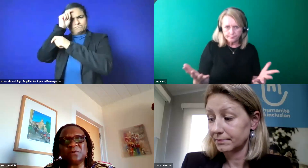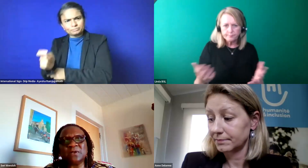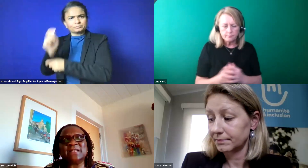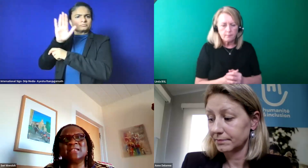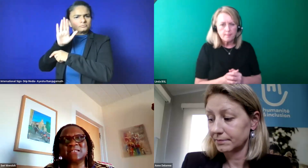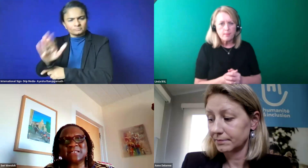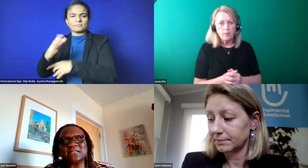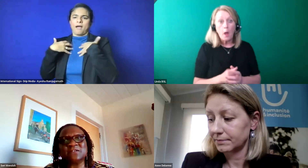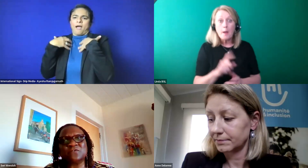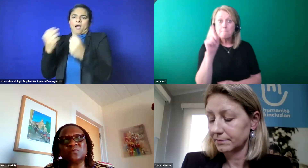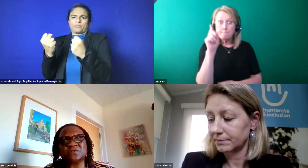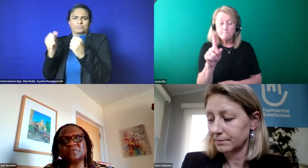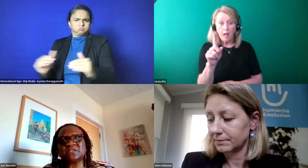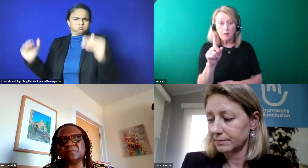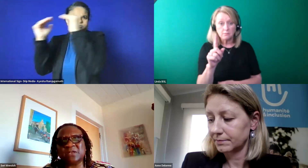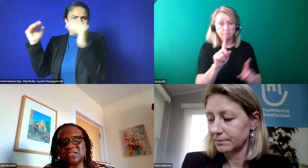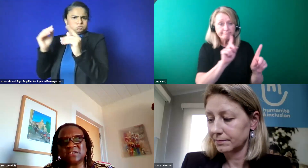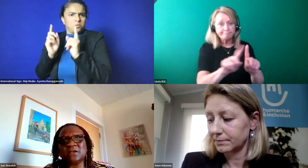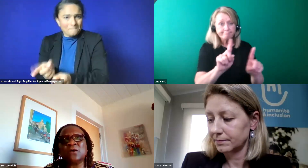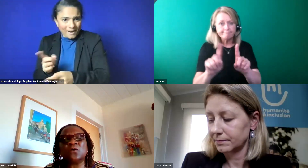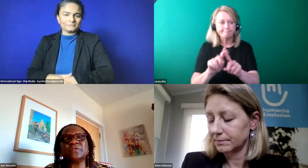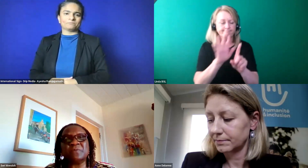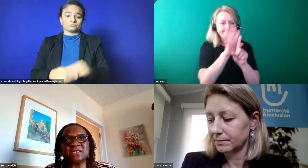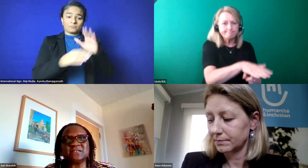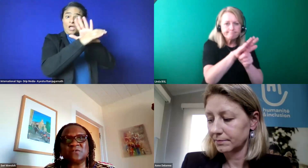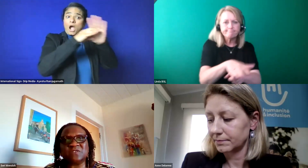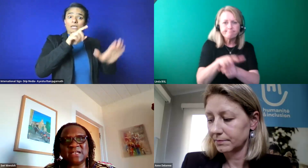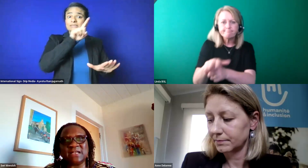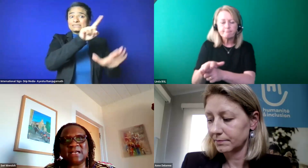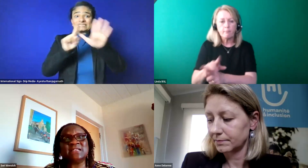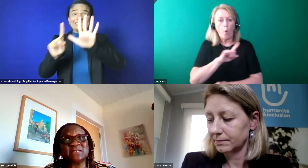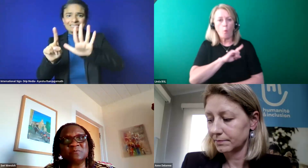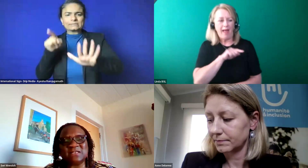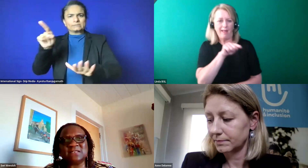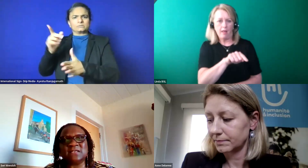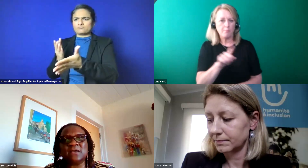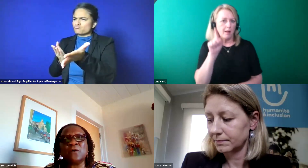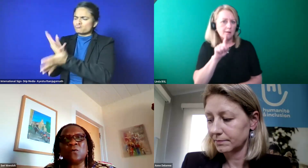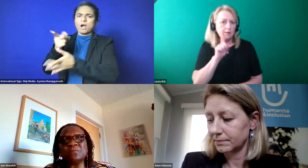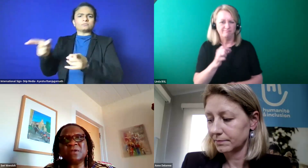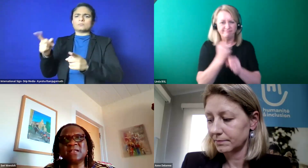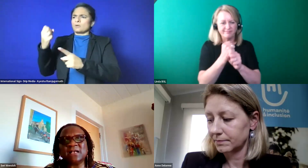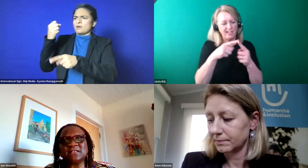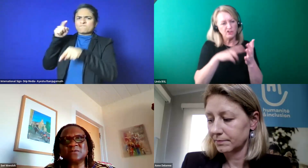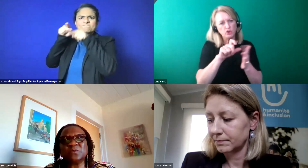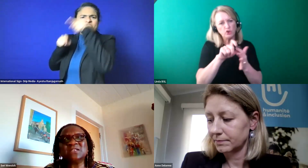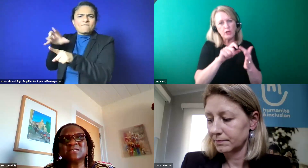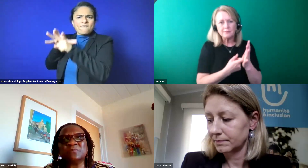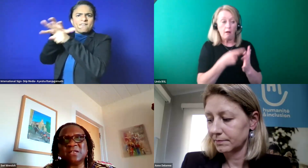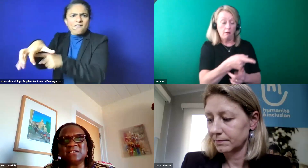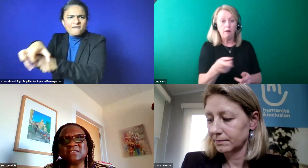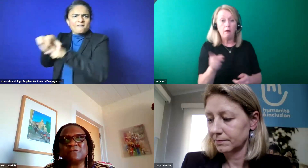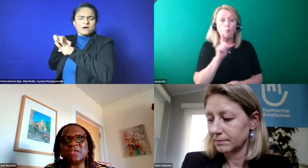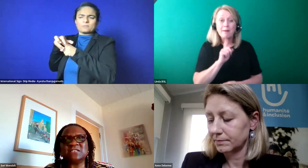to multiple and intersecting forms of discrimination on the basis of gender and disability, women and girls